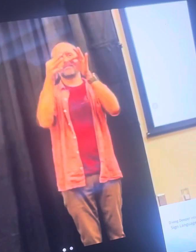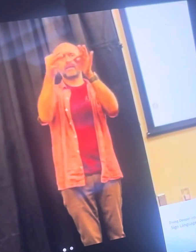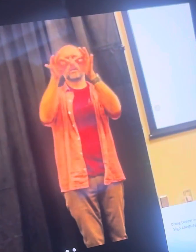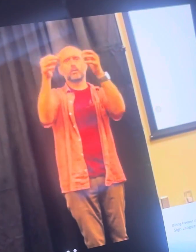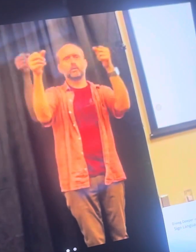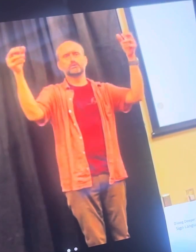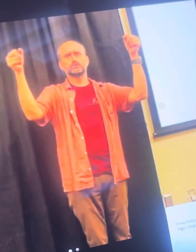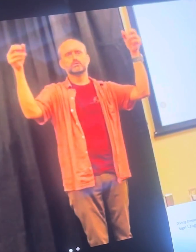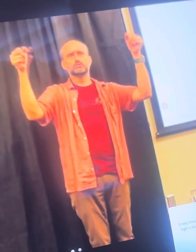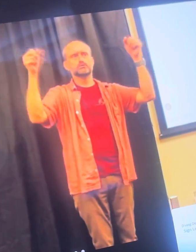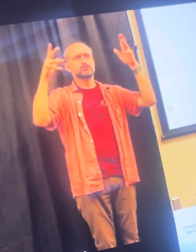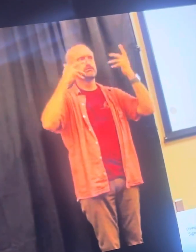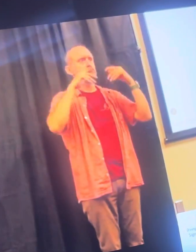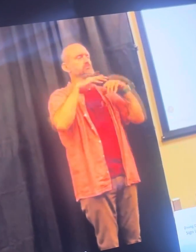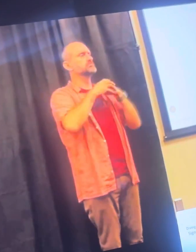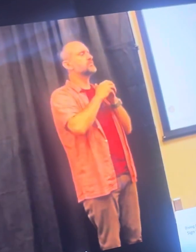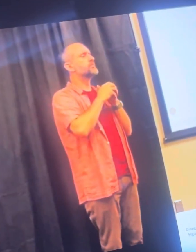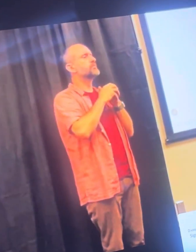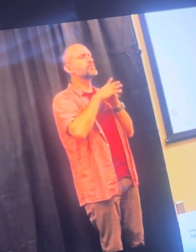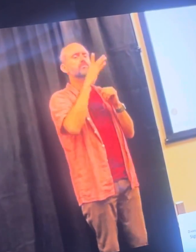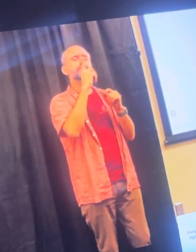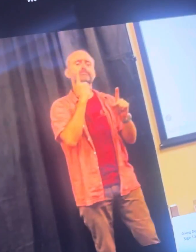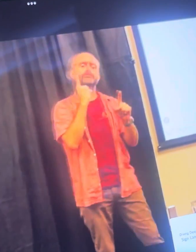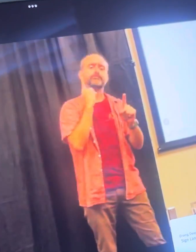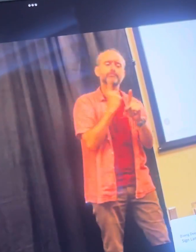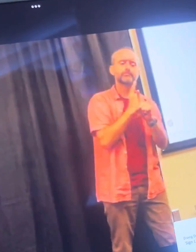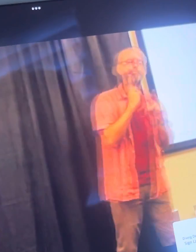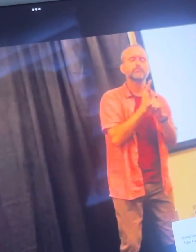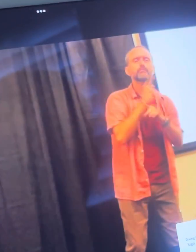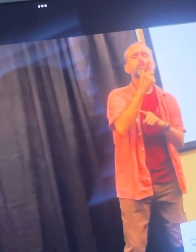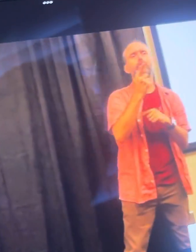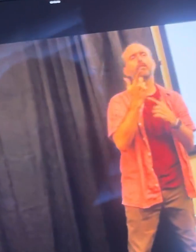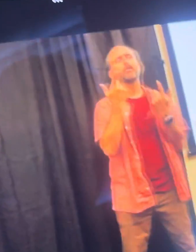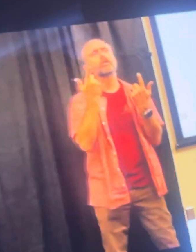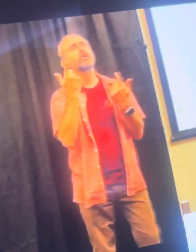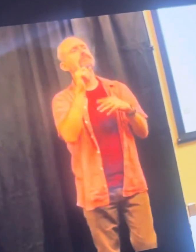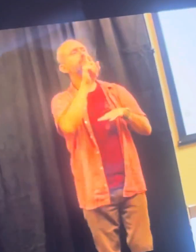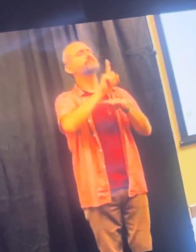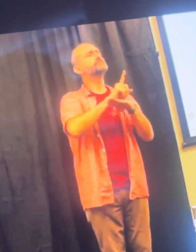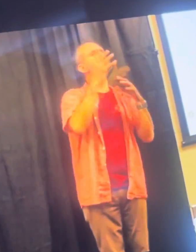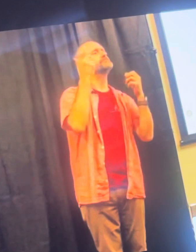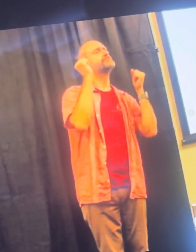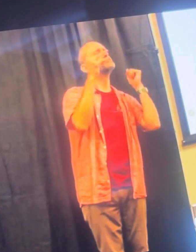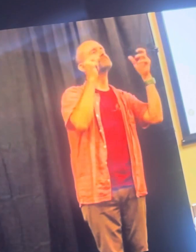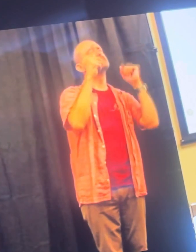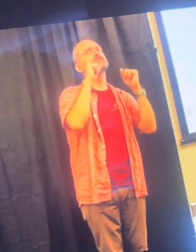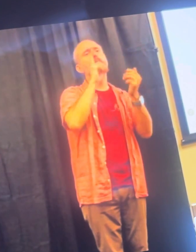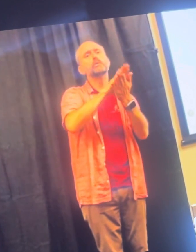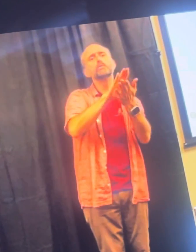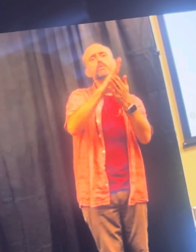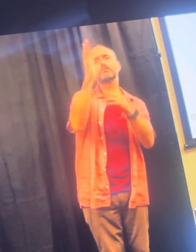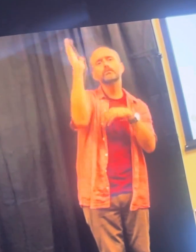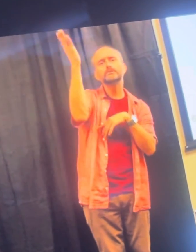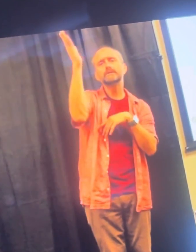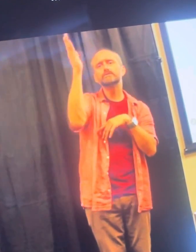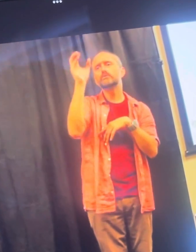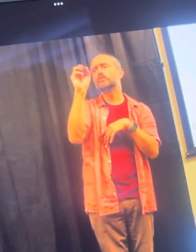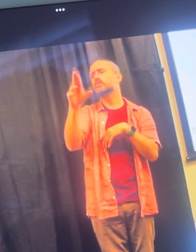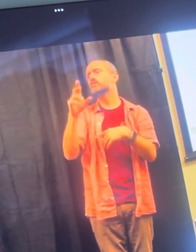But really, it's how you play with language and using the signs to describe what you're doing. If I really just stood up here and signed